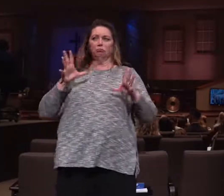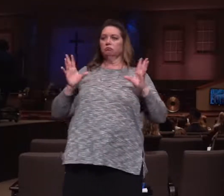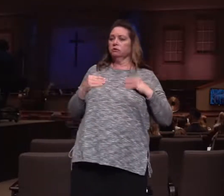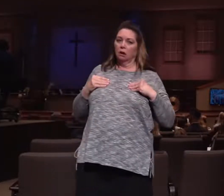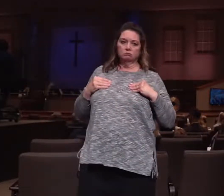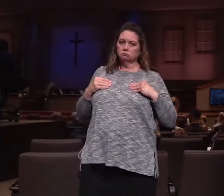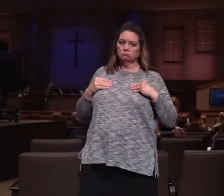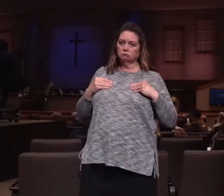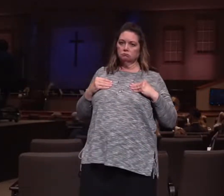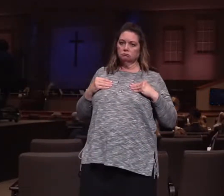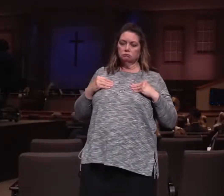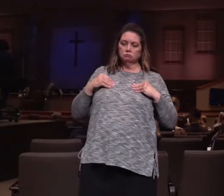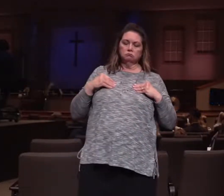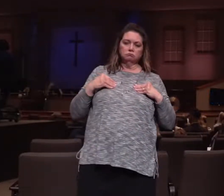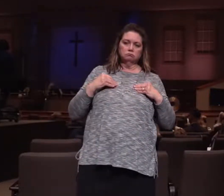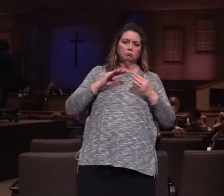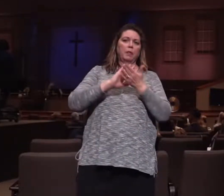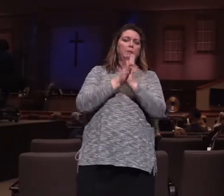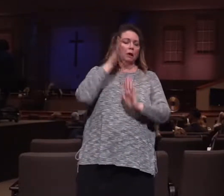English.